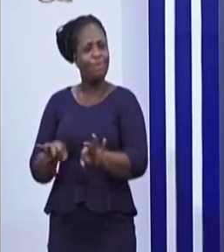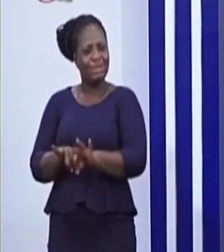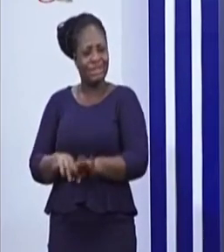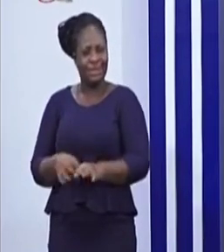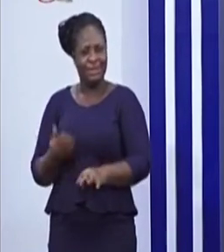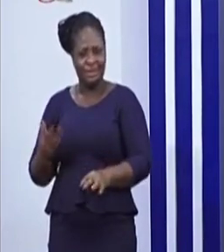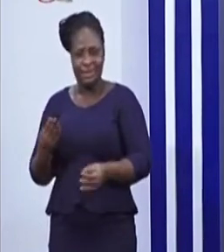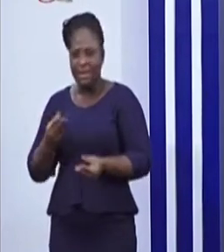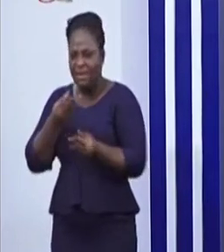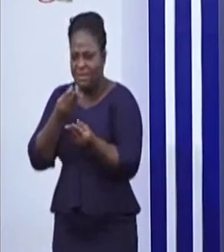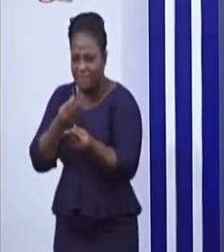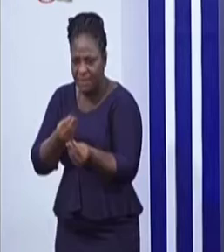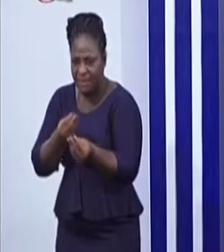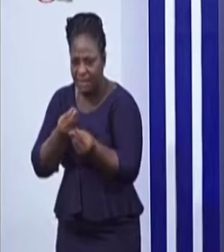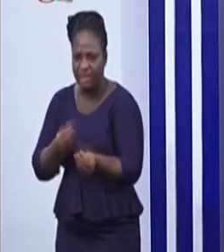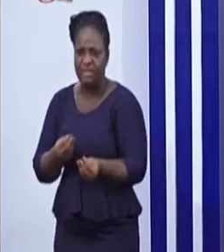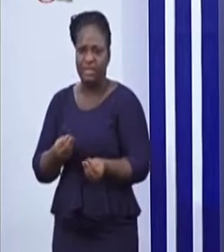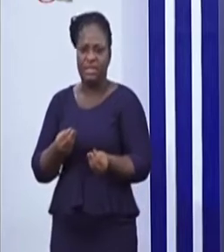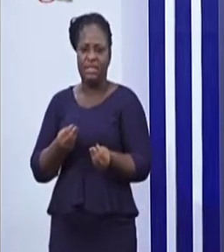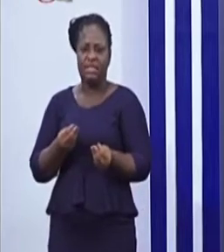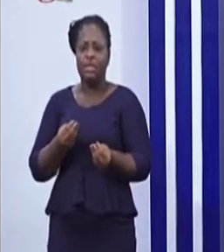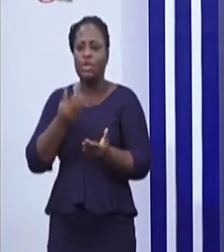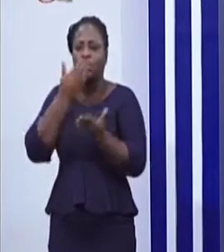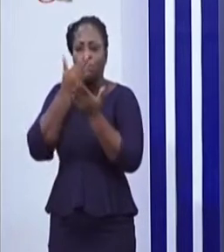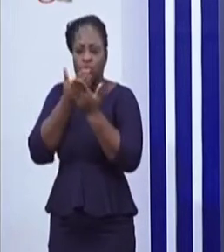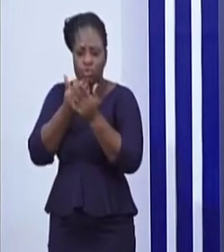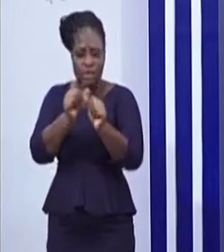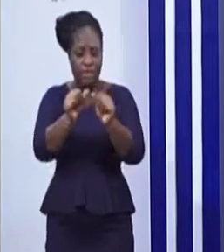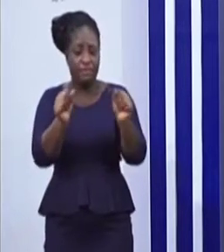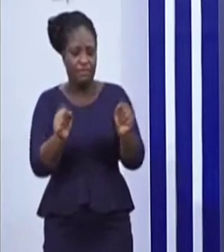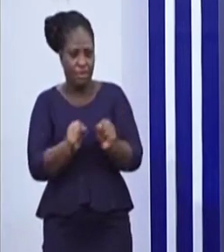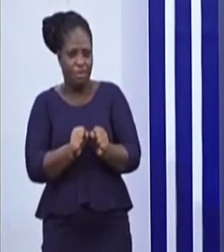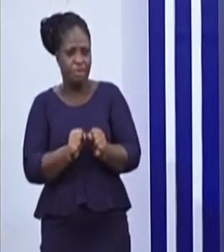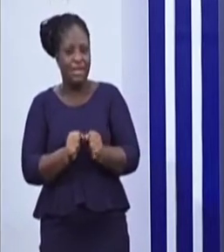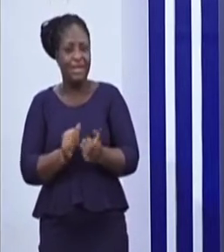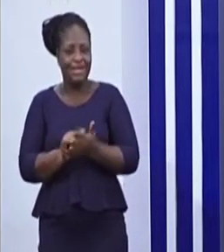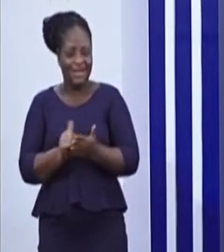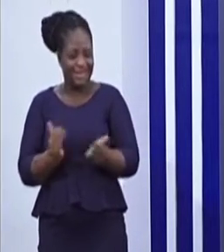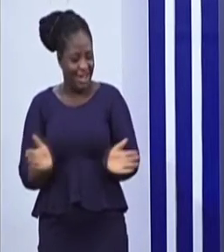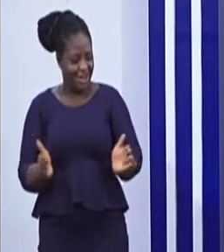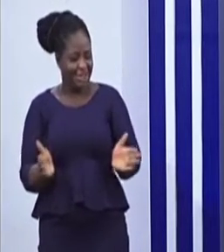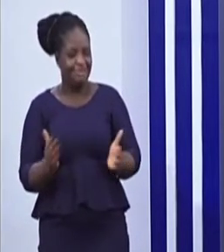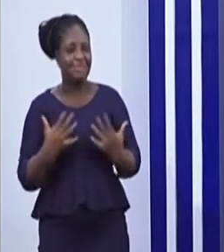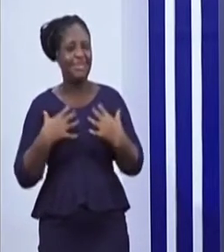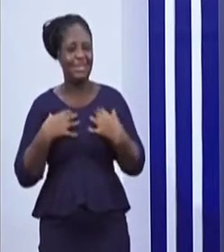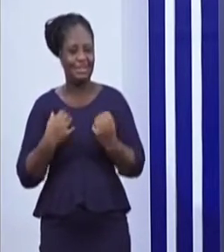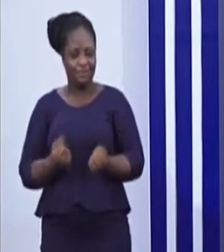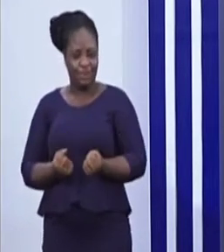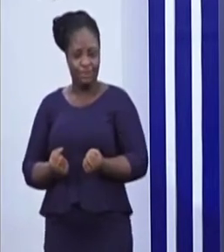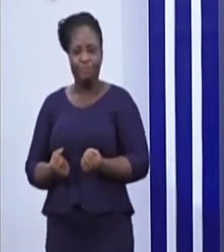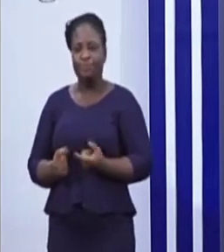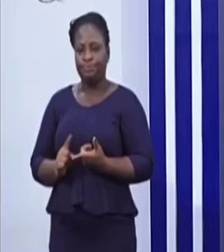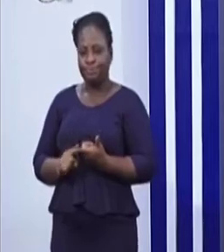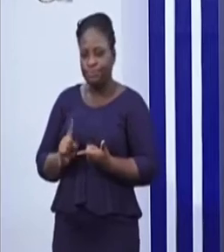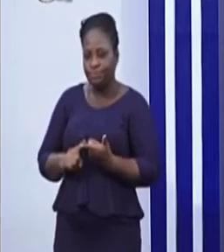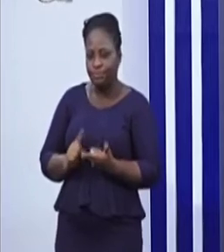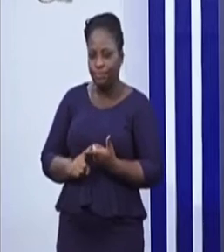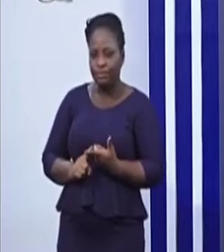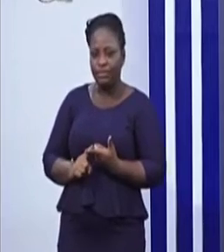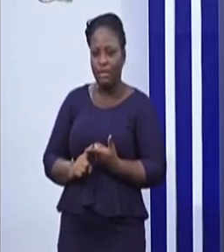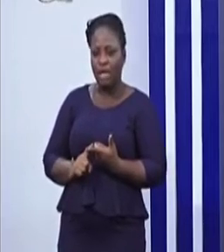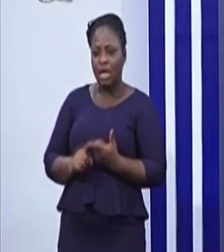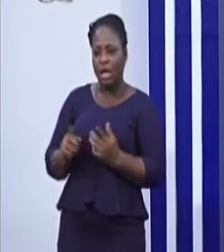feeding and providing them with appropriate environment that encourages them to get well. Those who have an